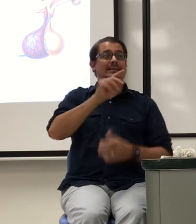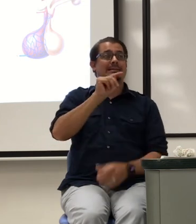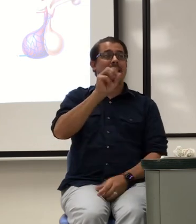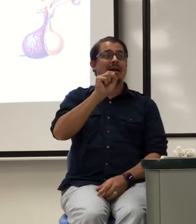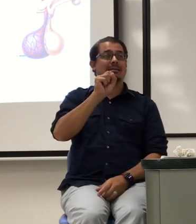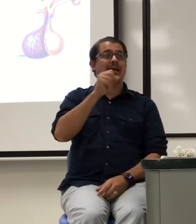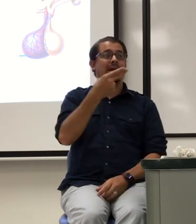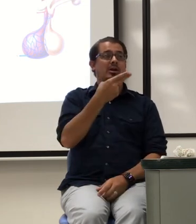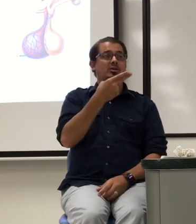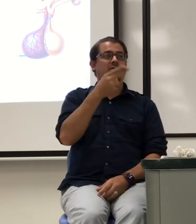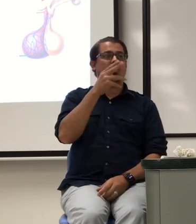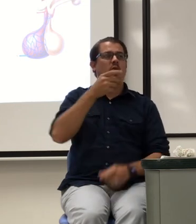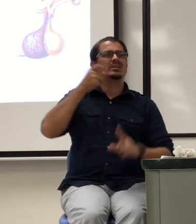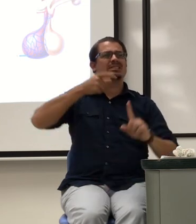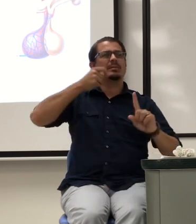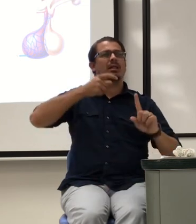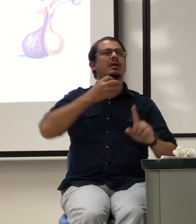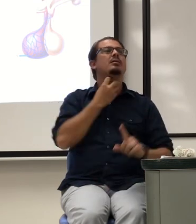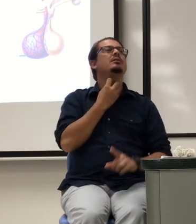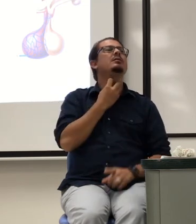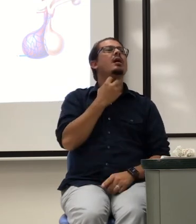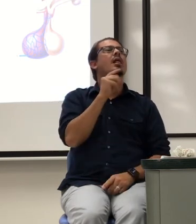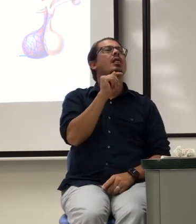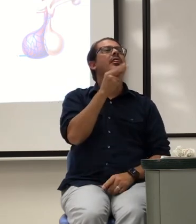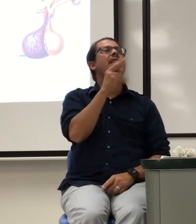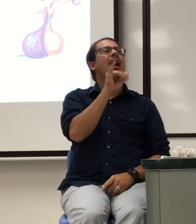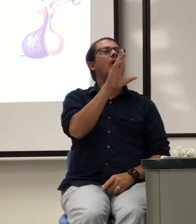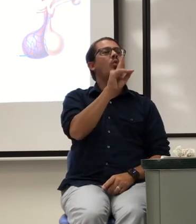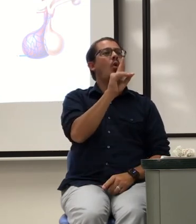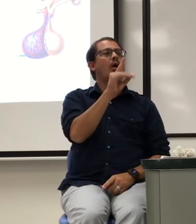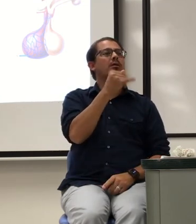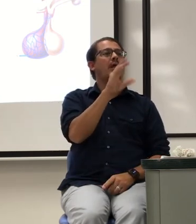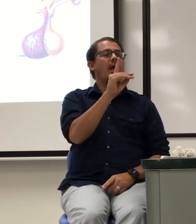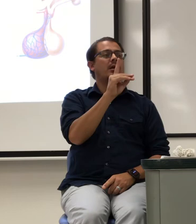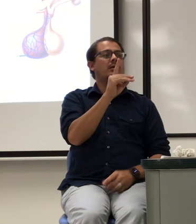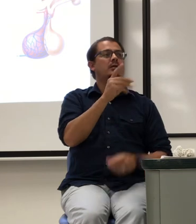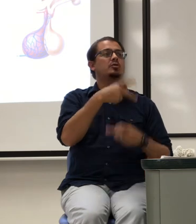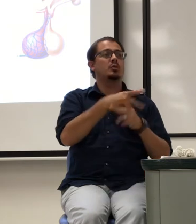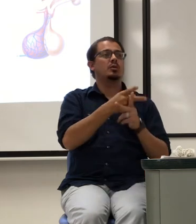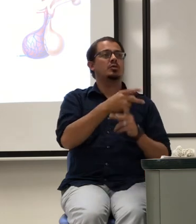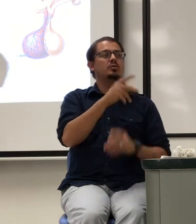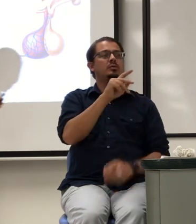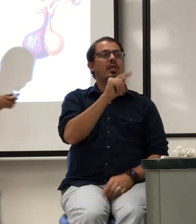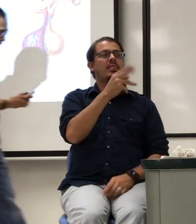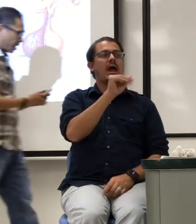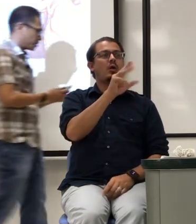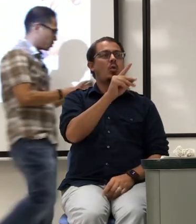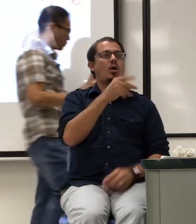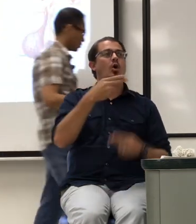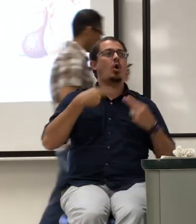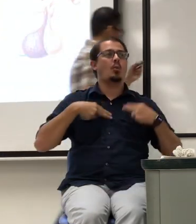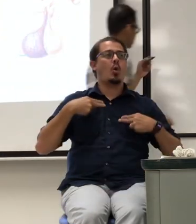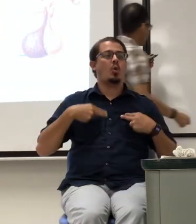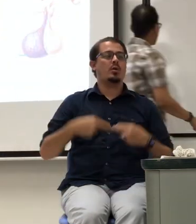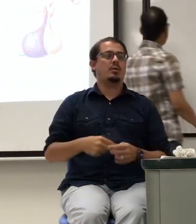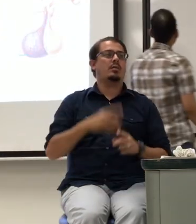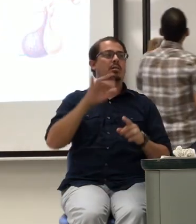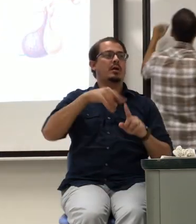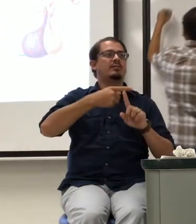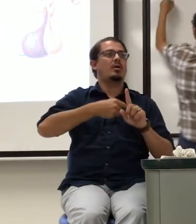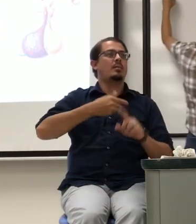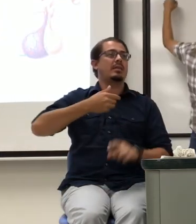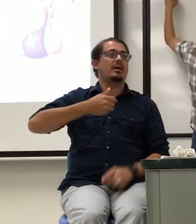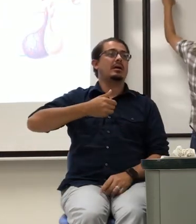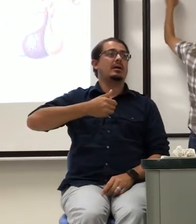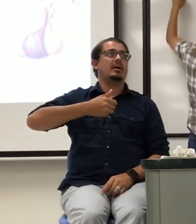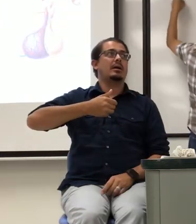you're going to stimulate the thyroid gland to produce thyroid hormone. So TSH is the secretion from the anterior pituitary.